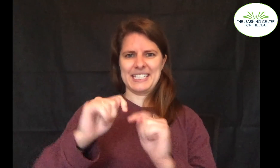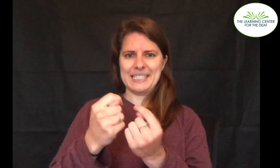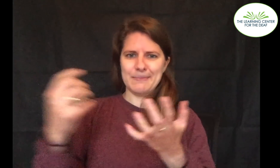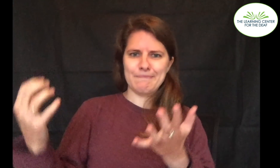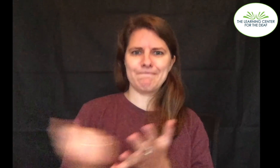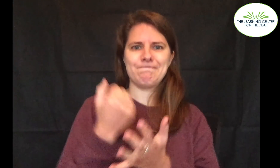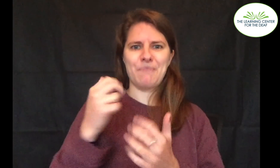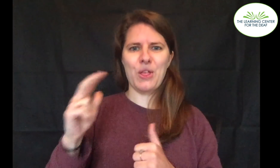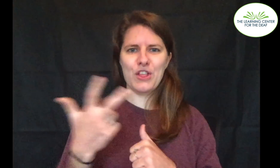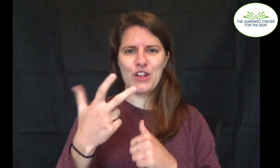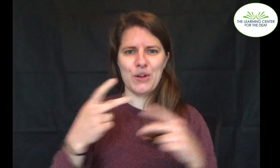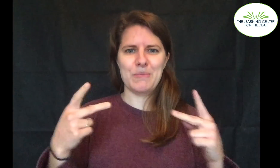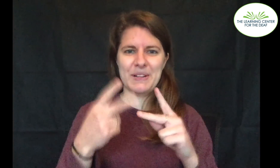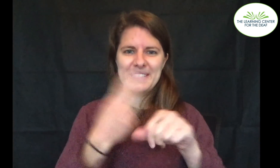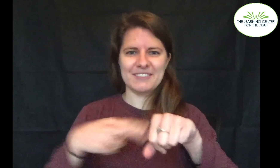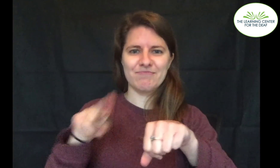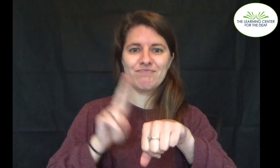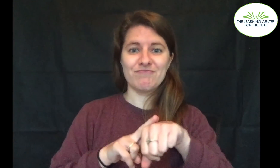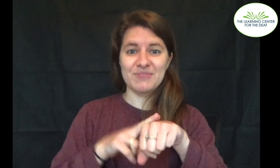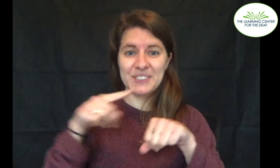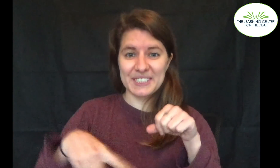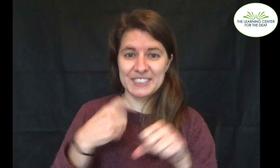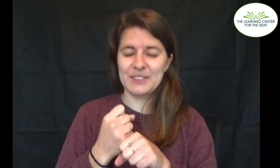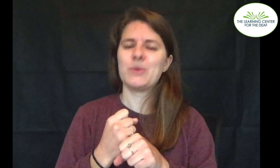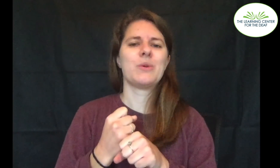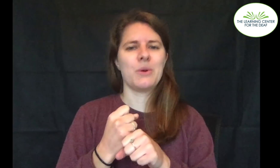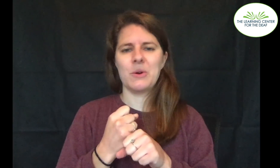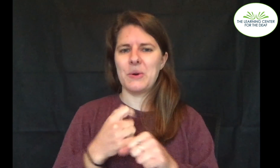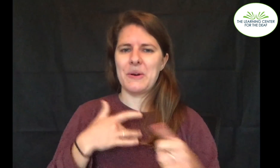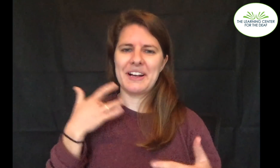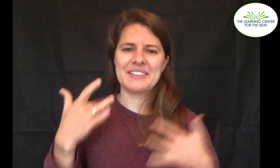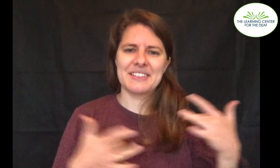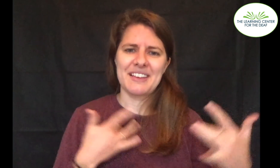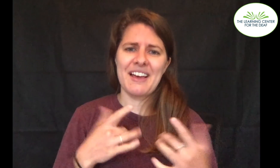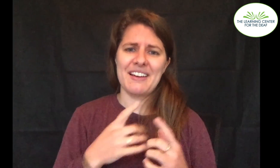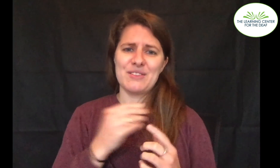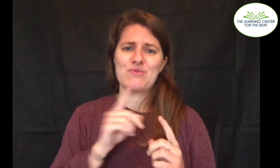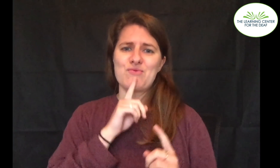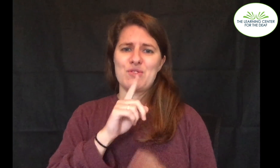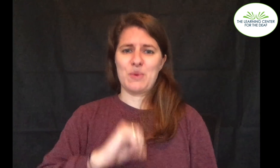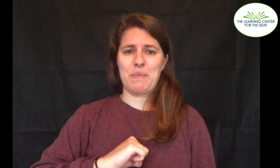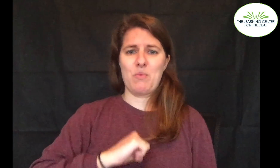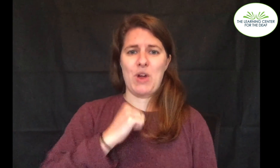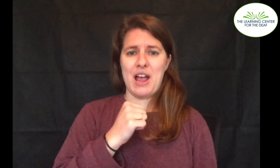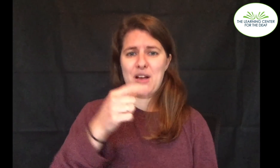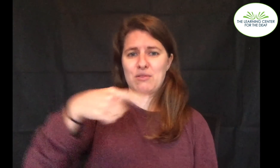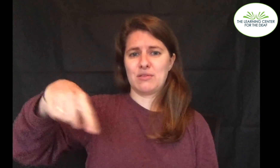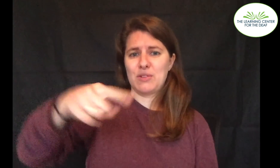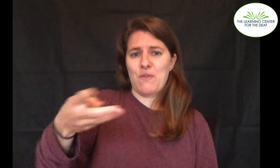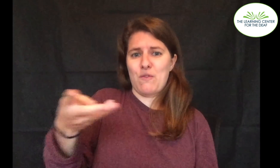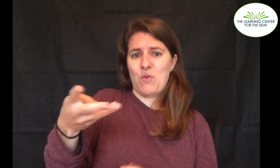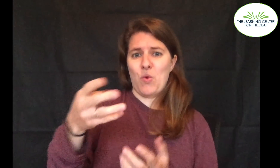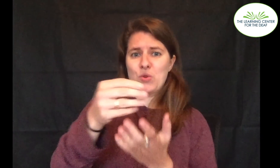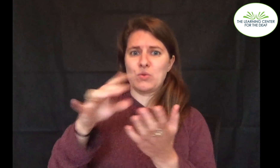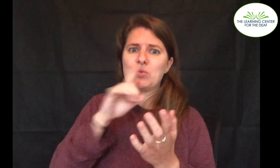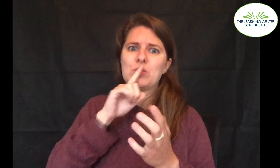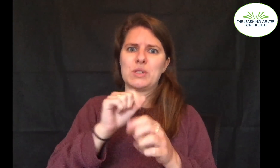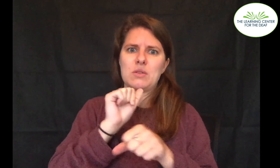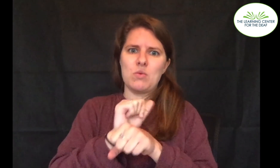team winning third place at nationals this year? It's so exciting, and I'm really proud of our 4 students who worked really hard